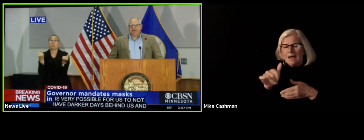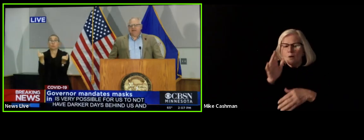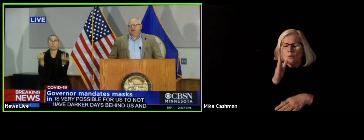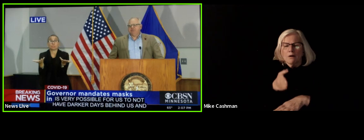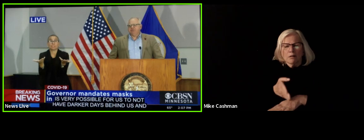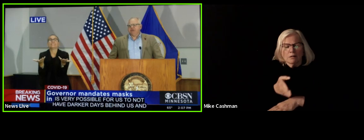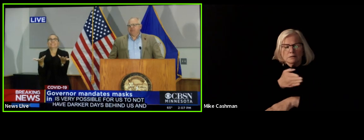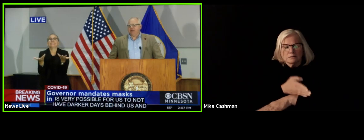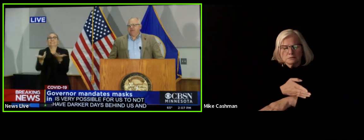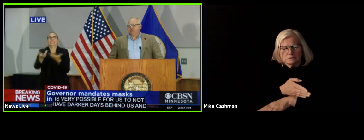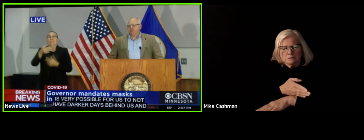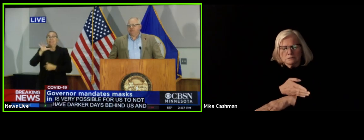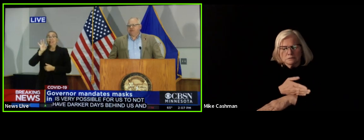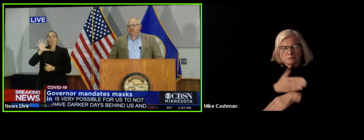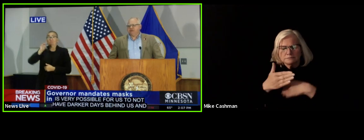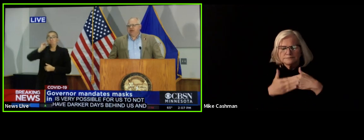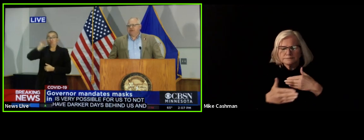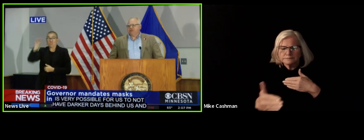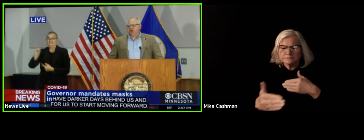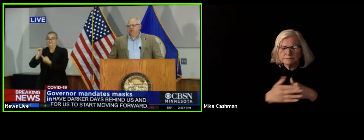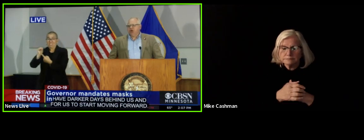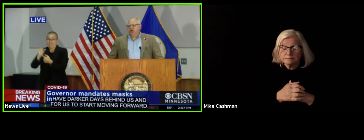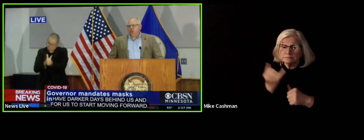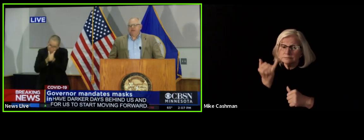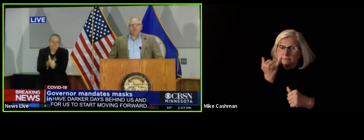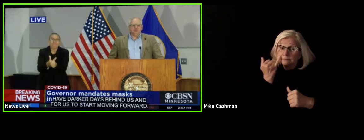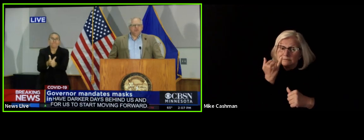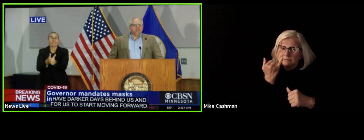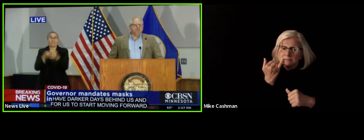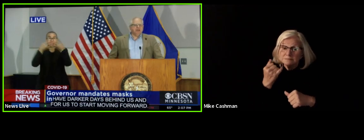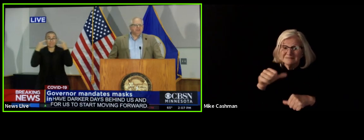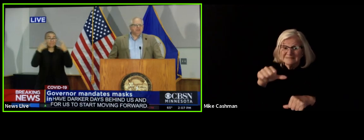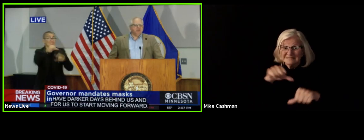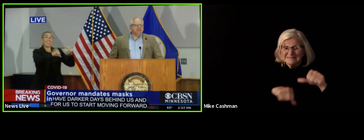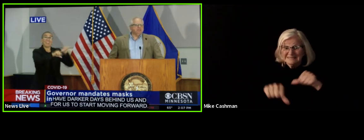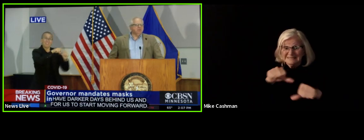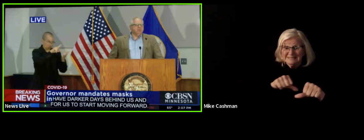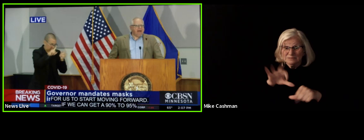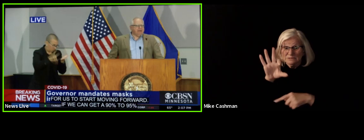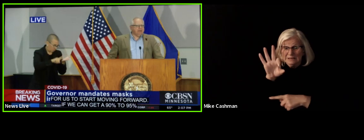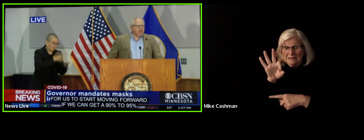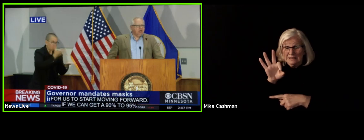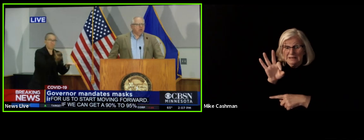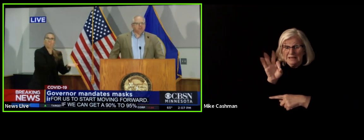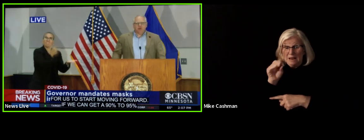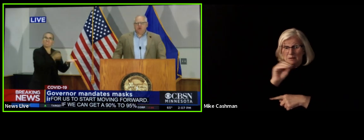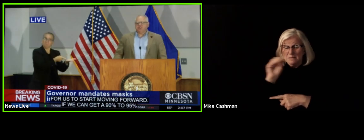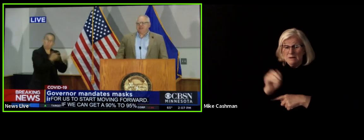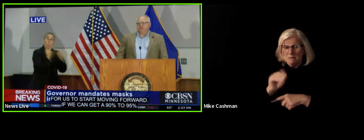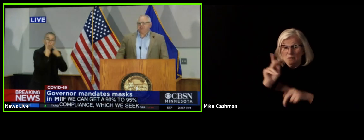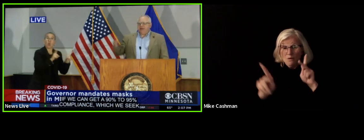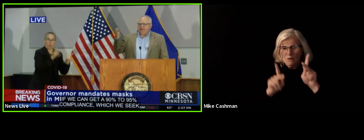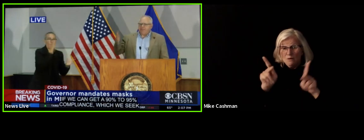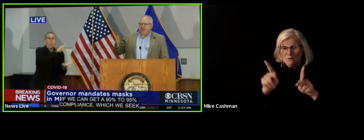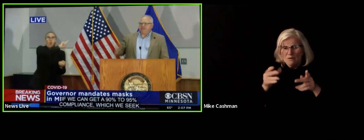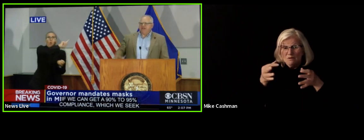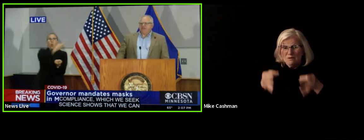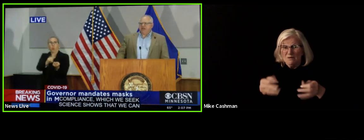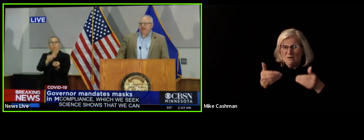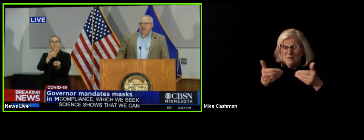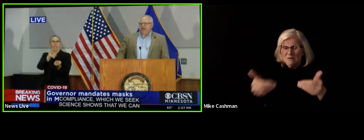to 95% compliance, which we've seen the science shows, we can reduce the infection rates dramatically, which slows that spread and